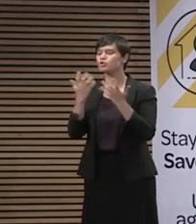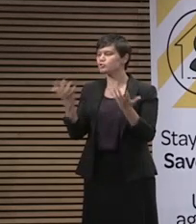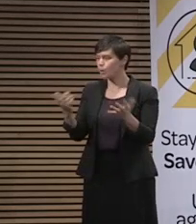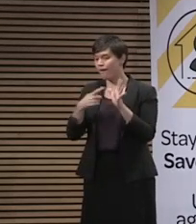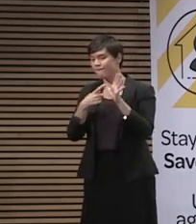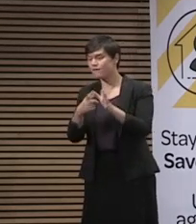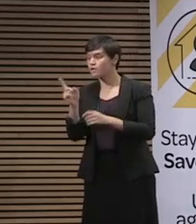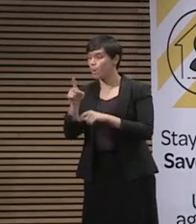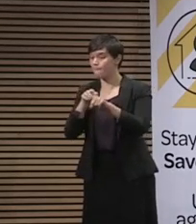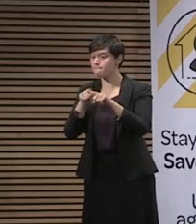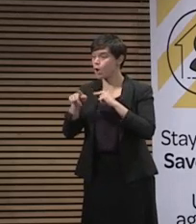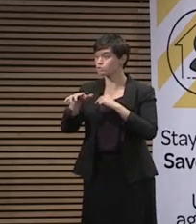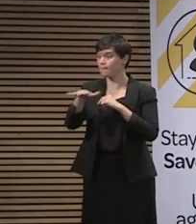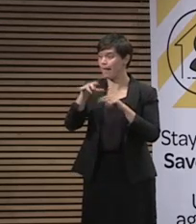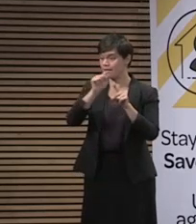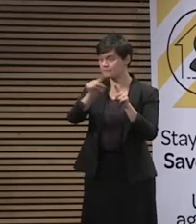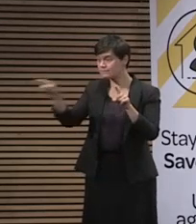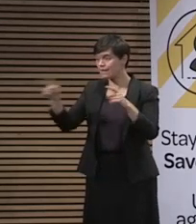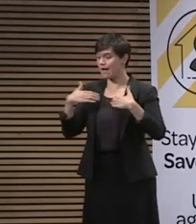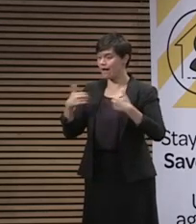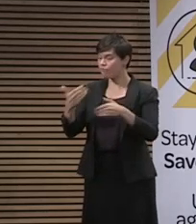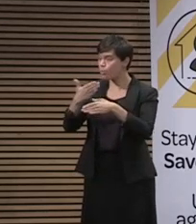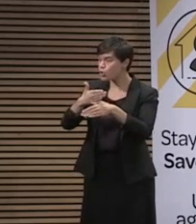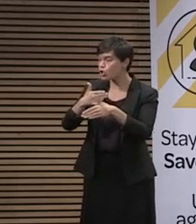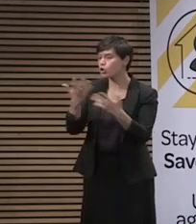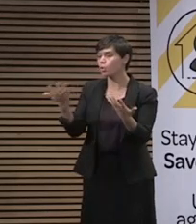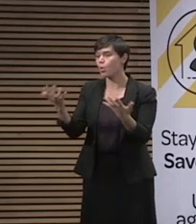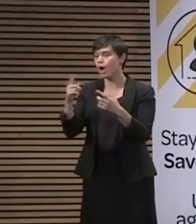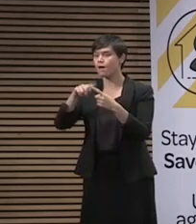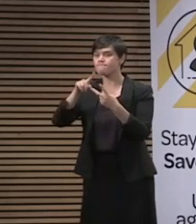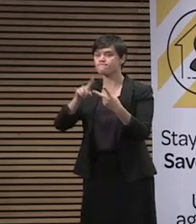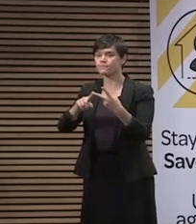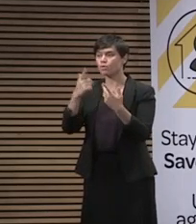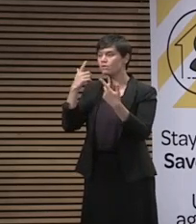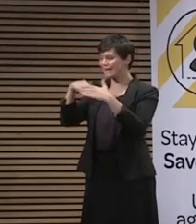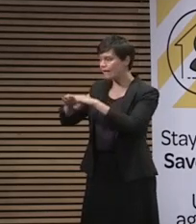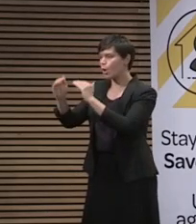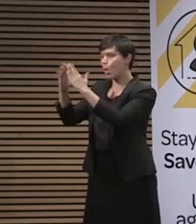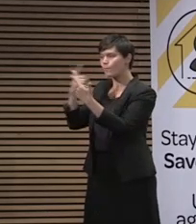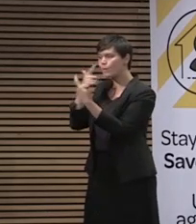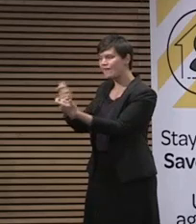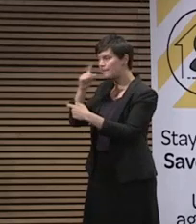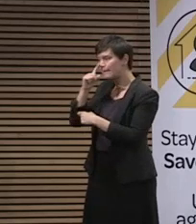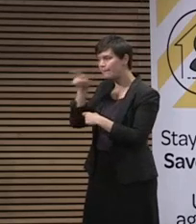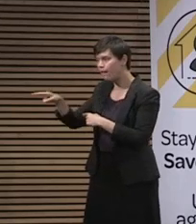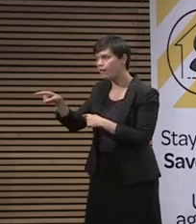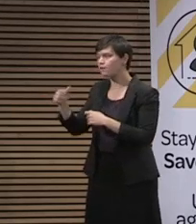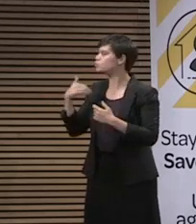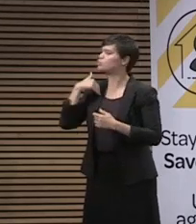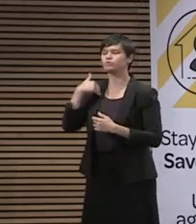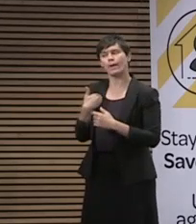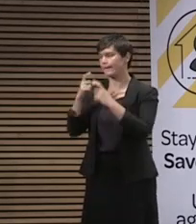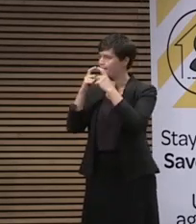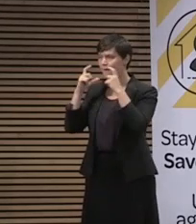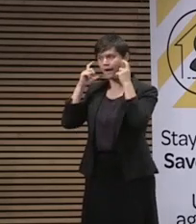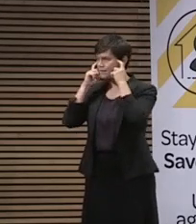most situations, workers, either health workers in a healthcare setting or home and community support workers, don't need to use masks. We